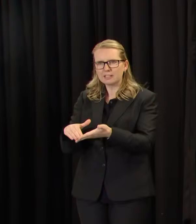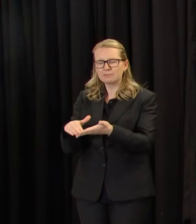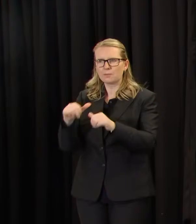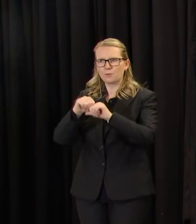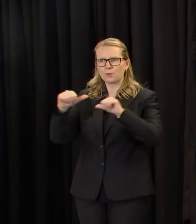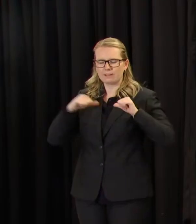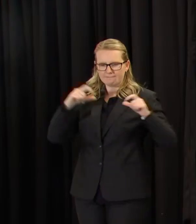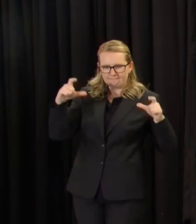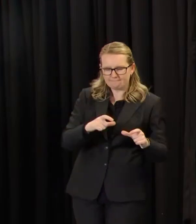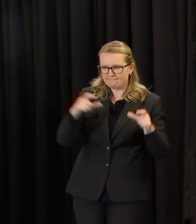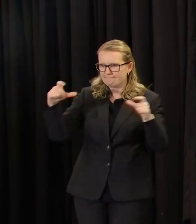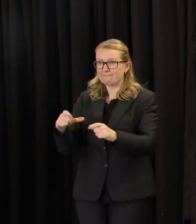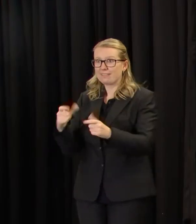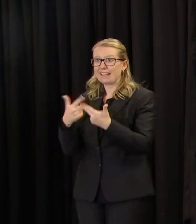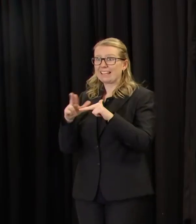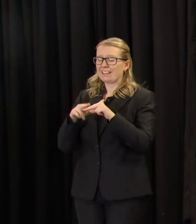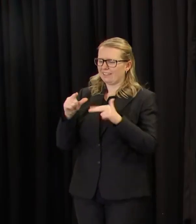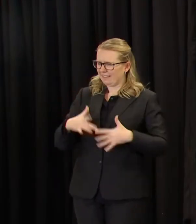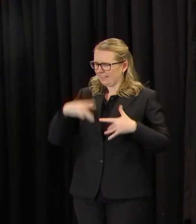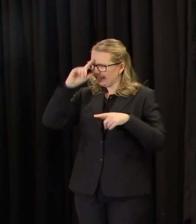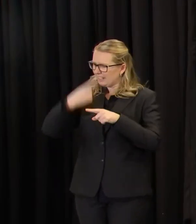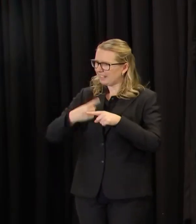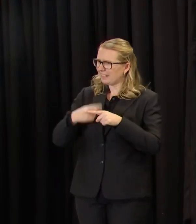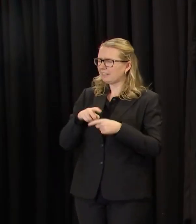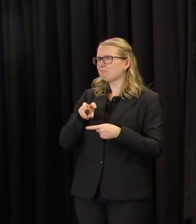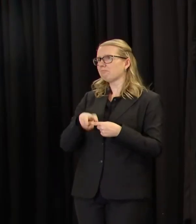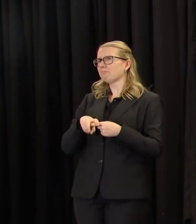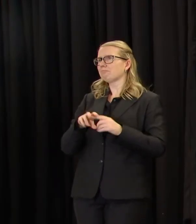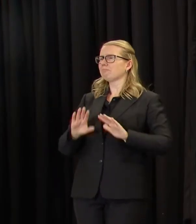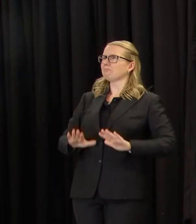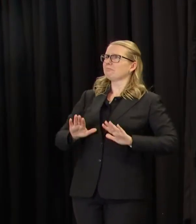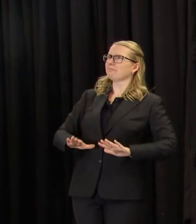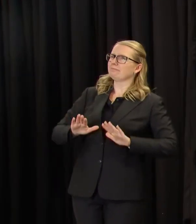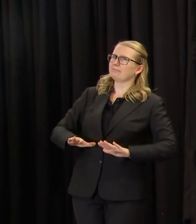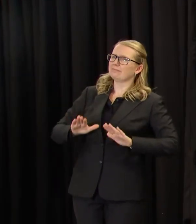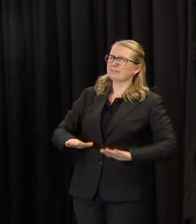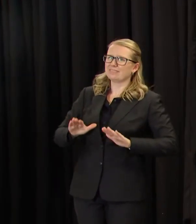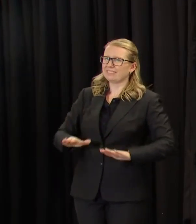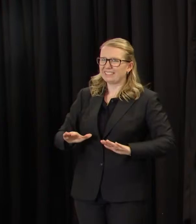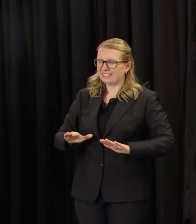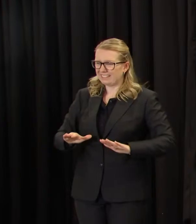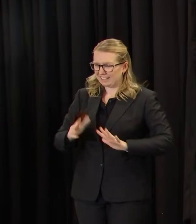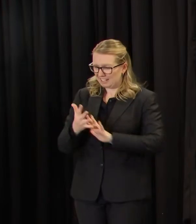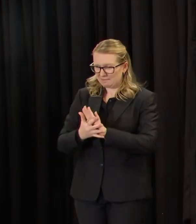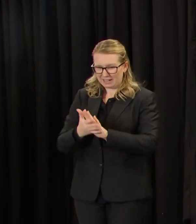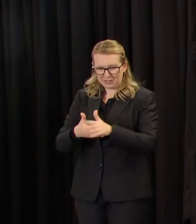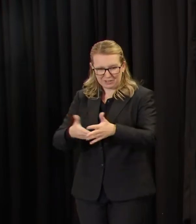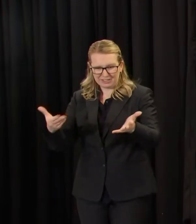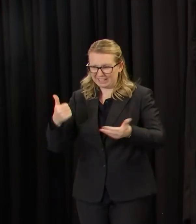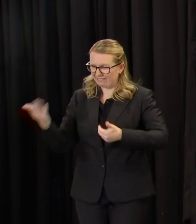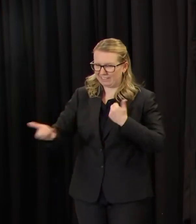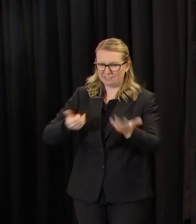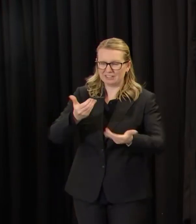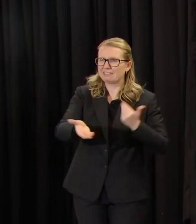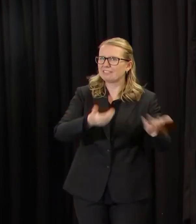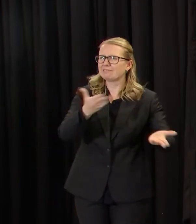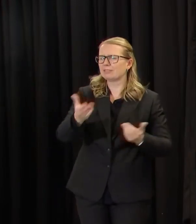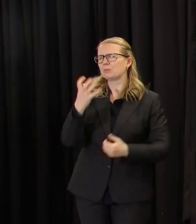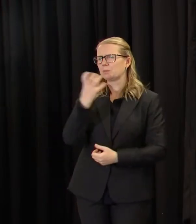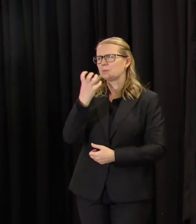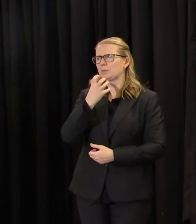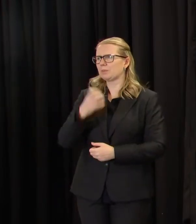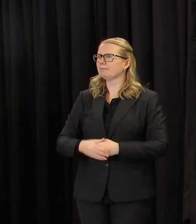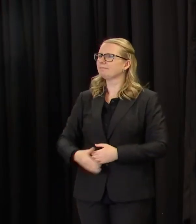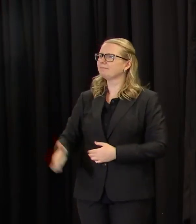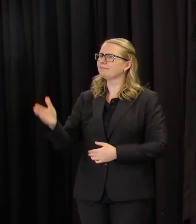Hussain said, you can't sit on symptoms for days and days. That'll just mean you infect everyone you love. Is that where we're seeing these cases come